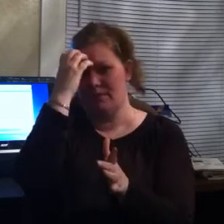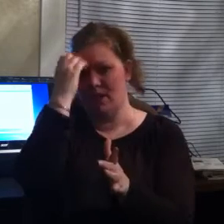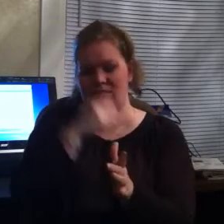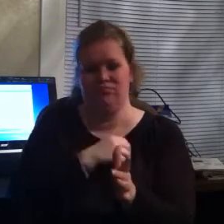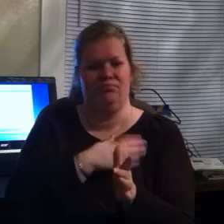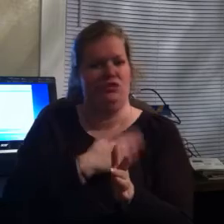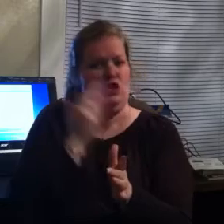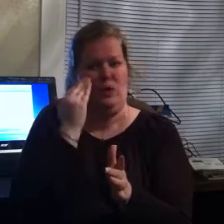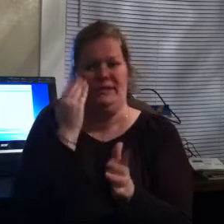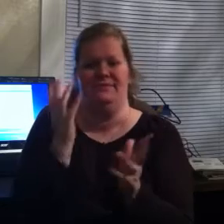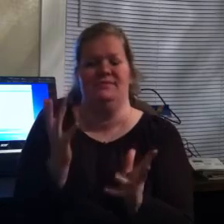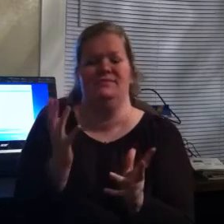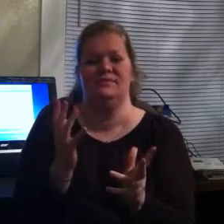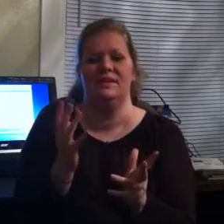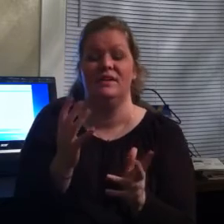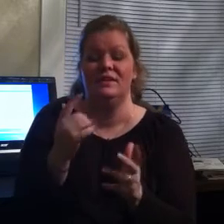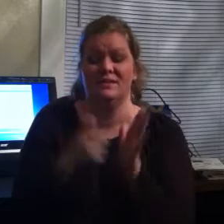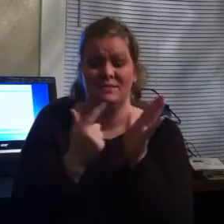who look the best.